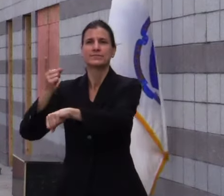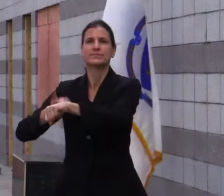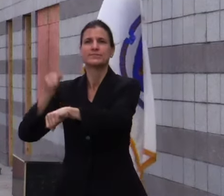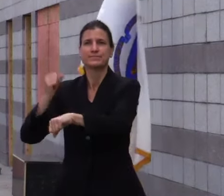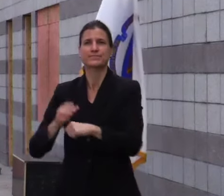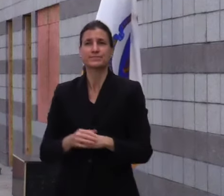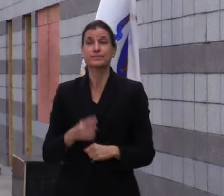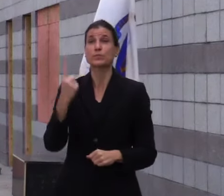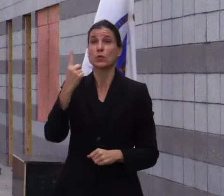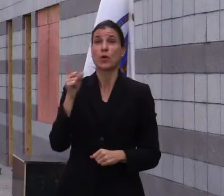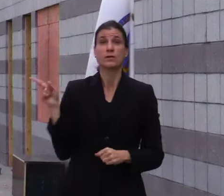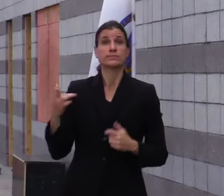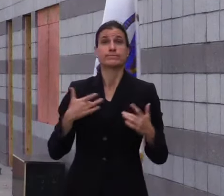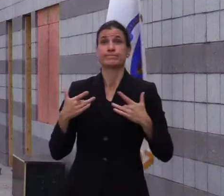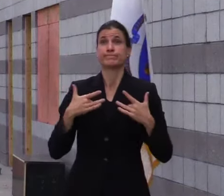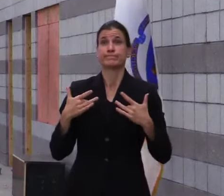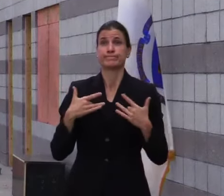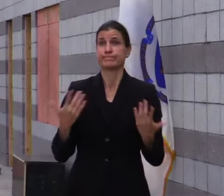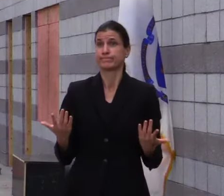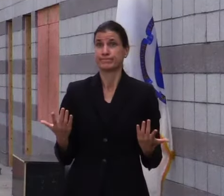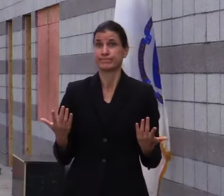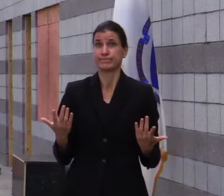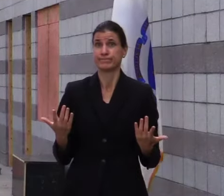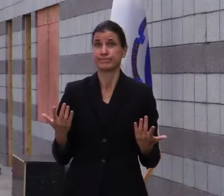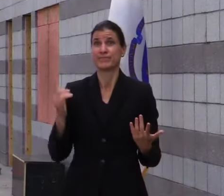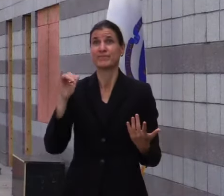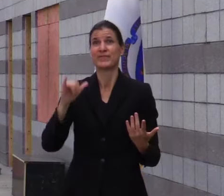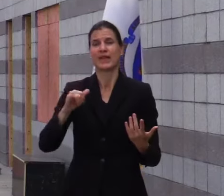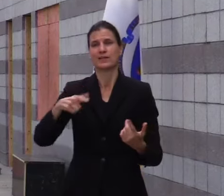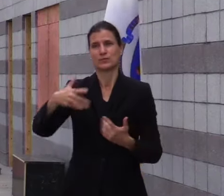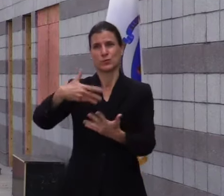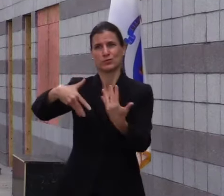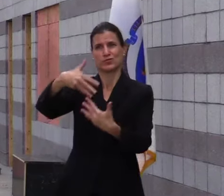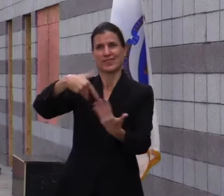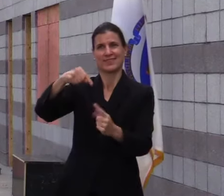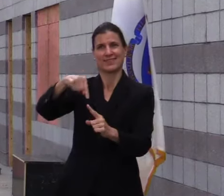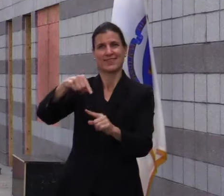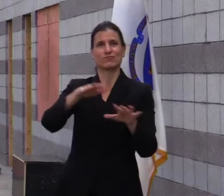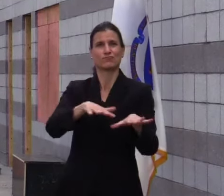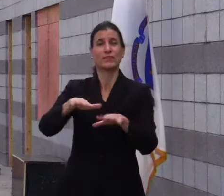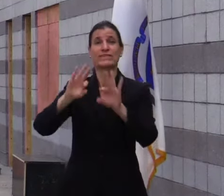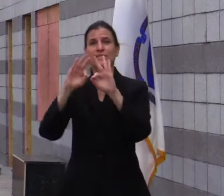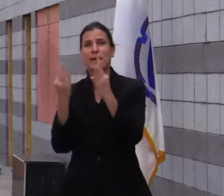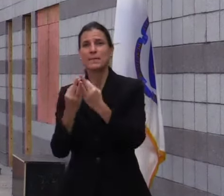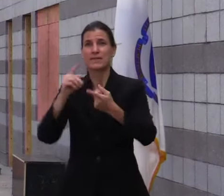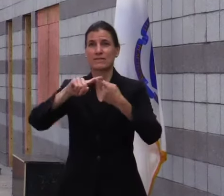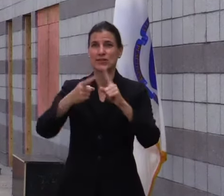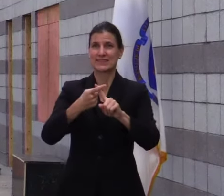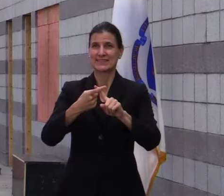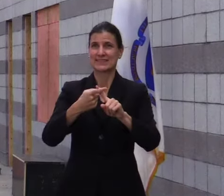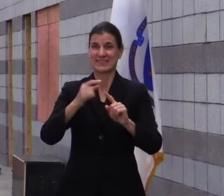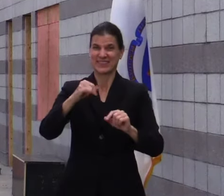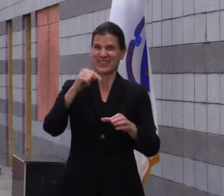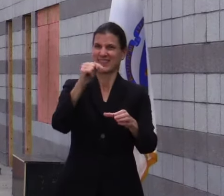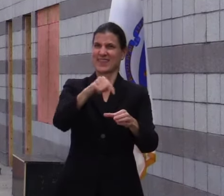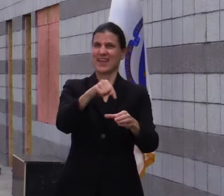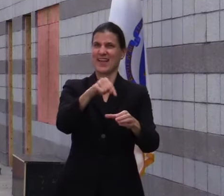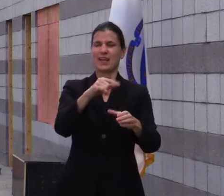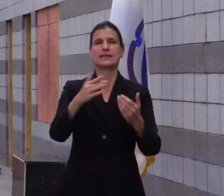much more to do with those informal, no rules, no guidance gatherings